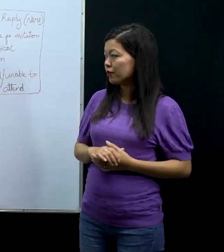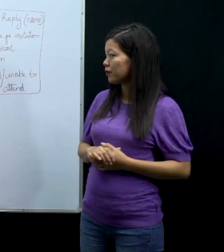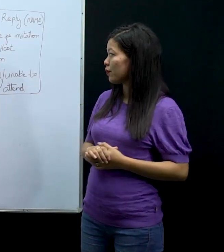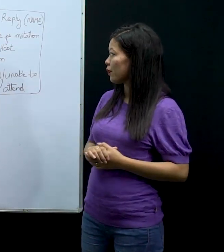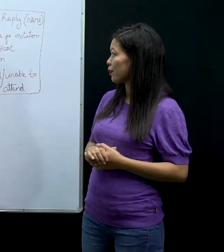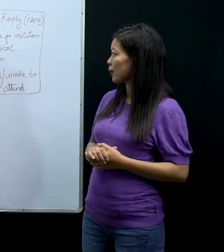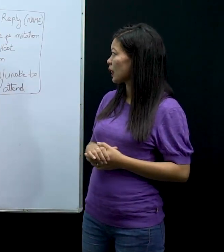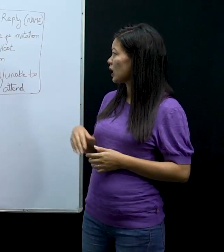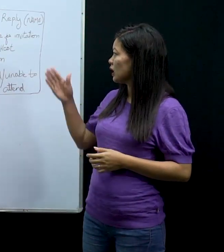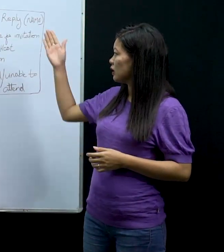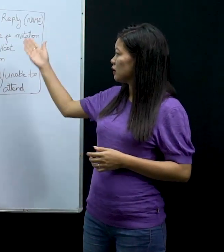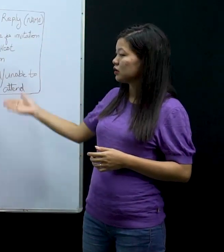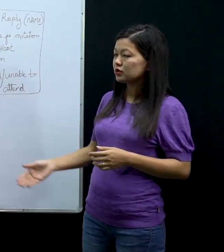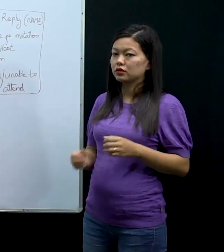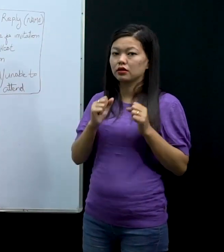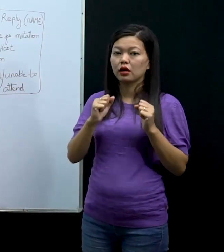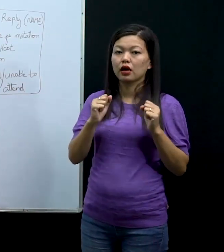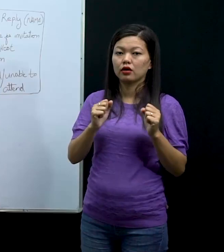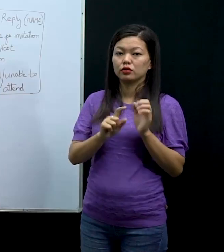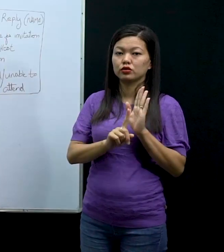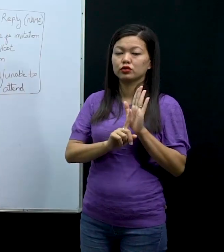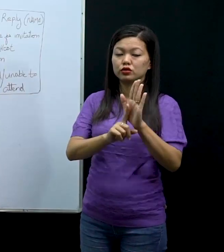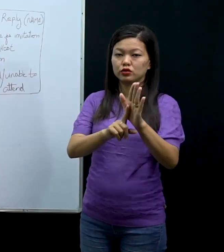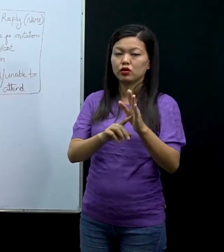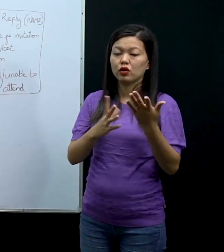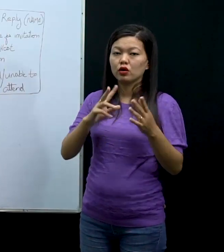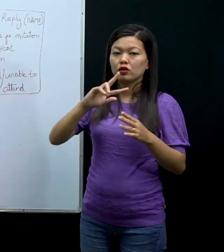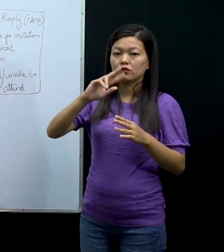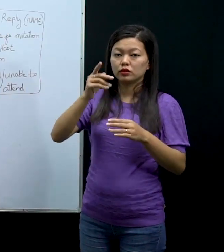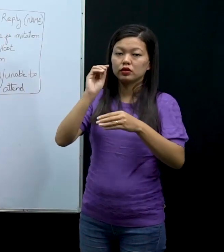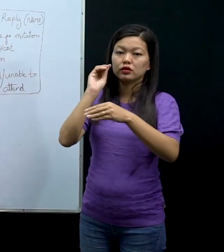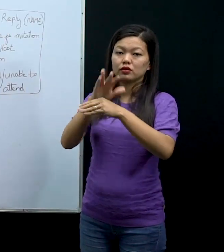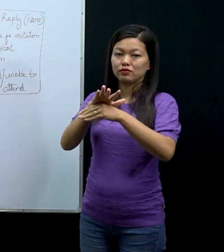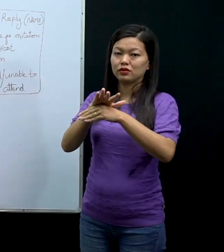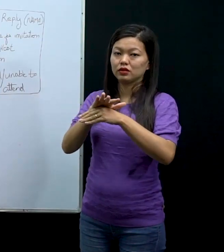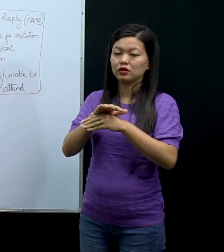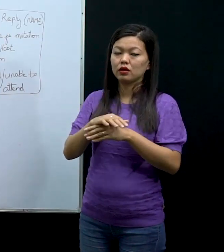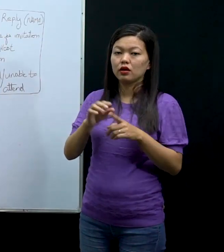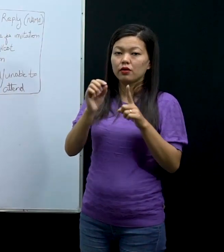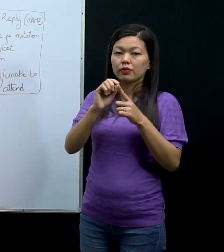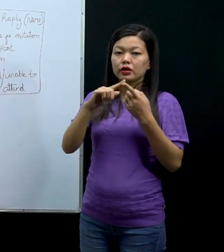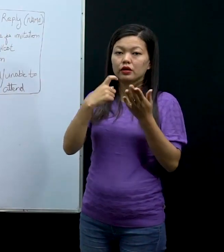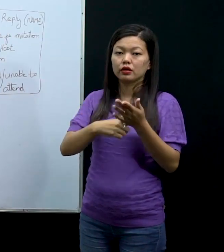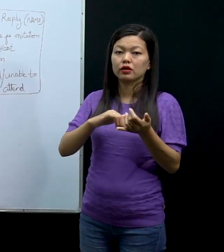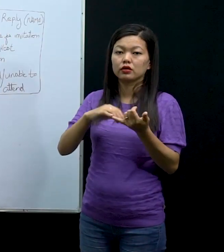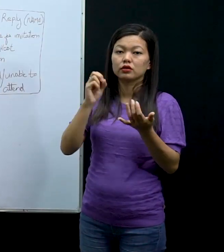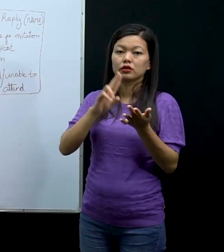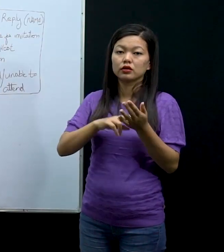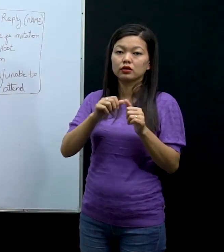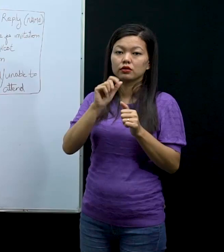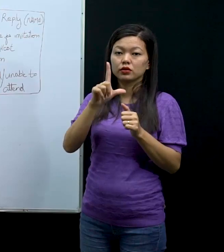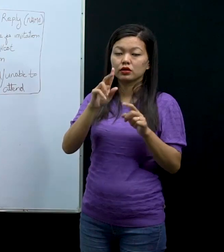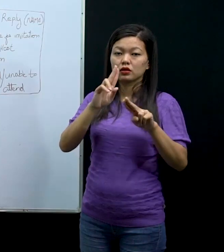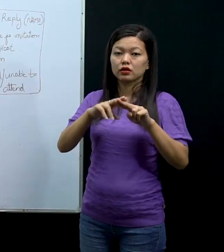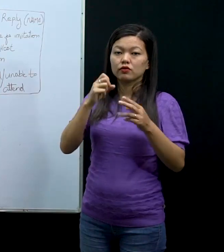is how you have to go with the reply of personal formal invitation. I hope you are clear with this.